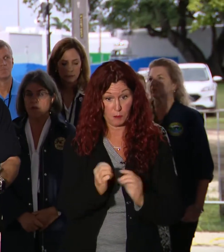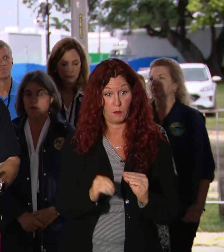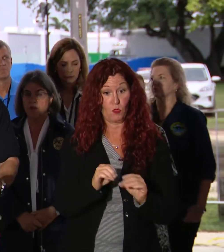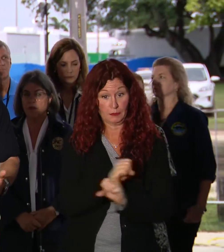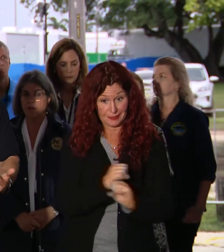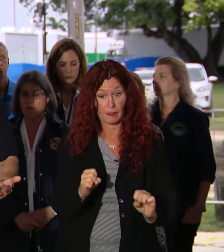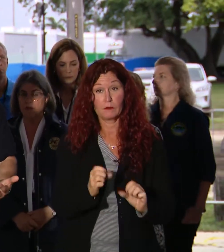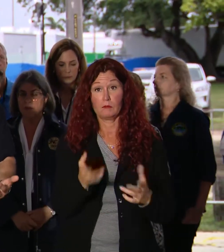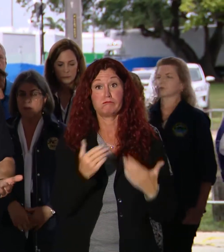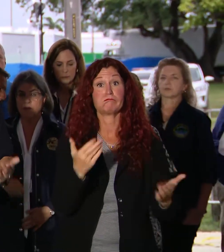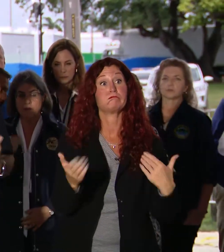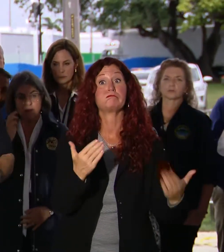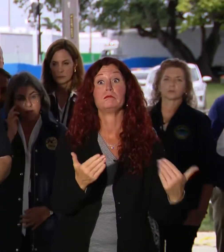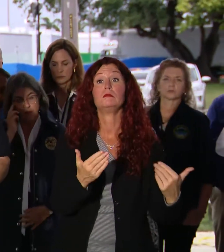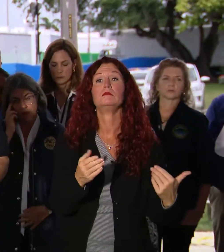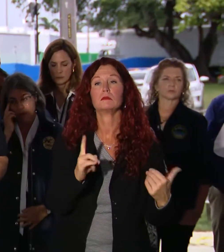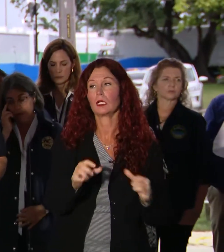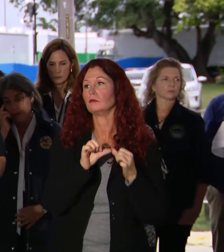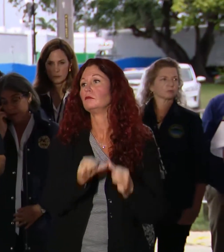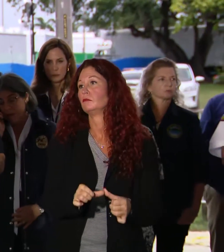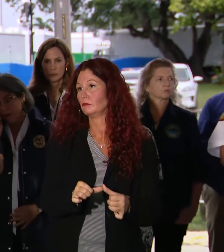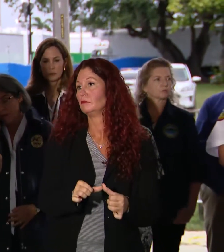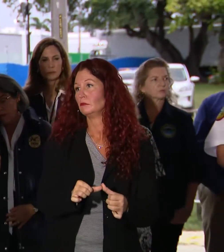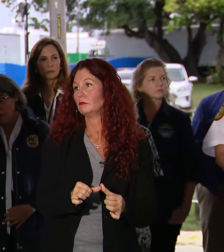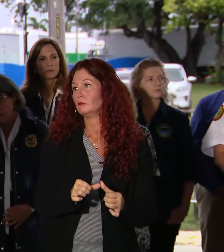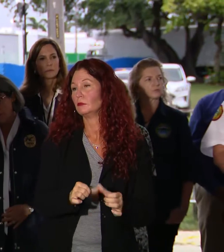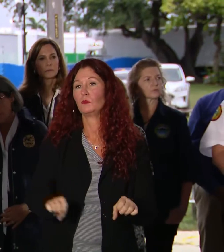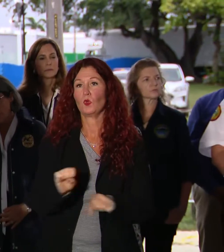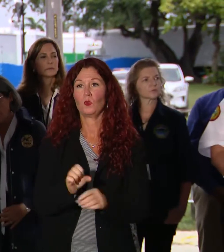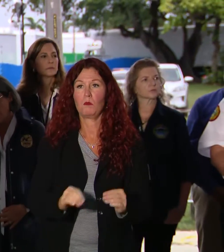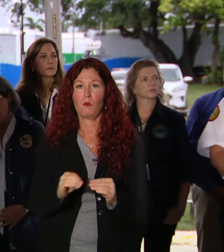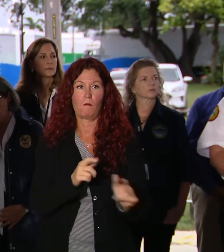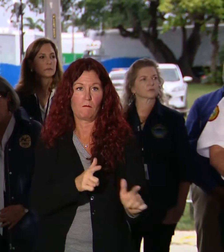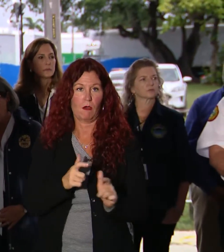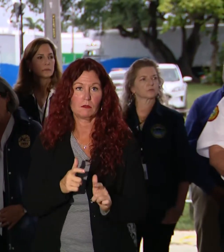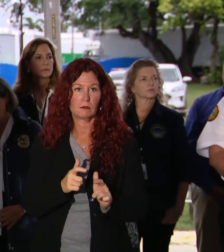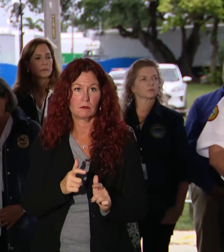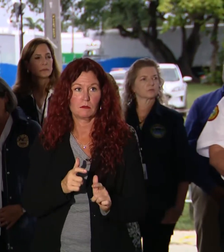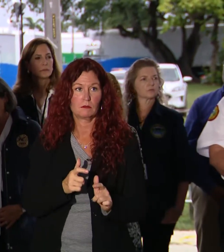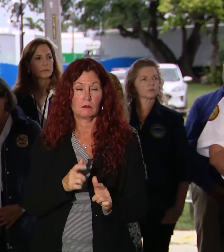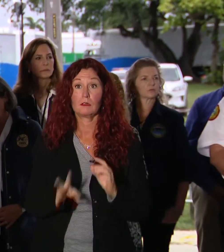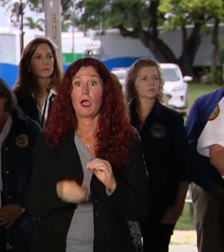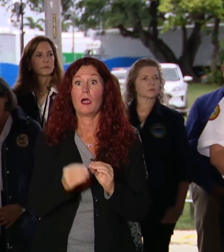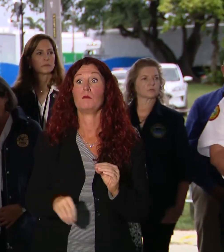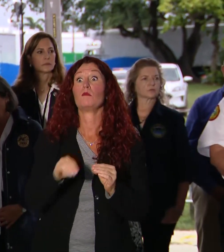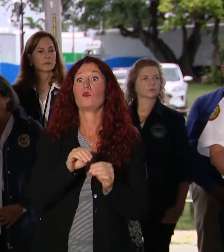we're operating, as well as the number of personnel that are operating on scene at any concurrent time.